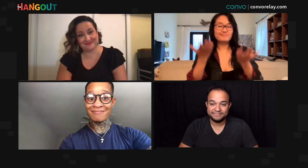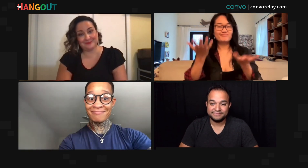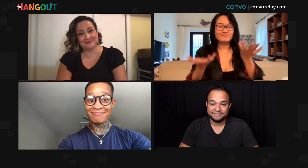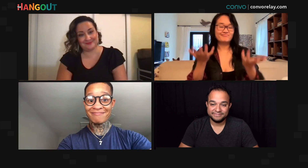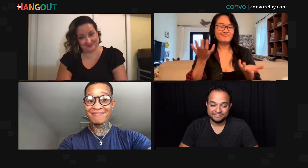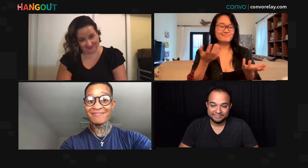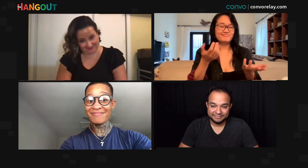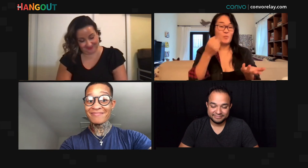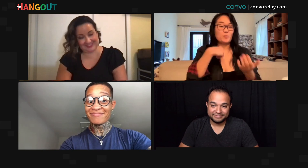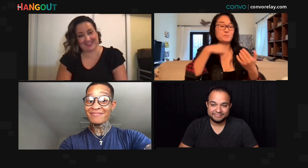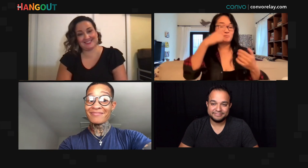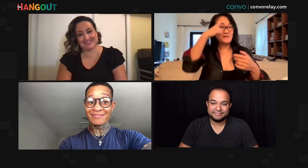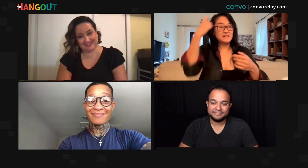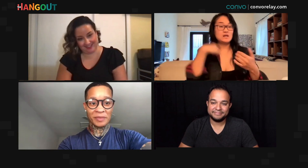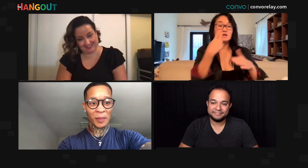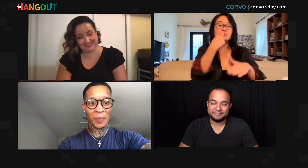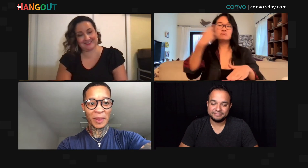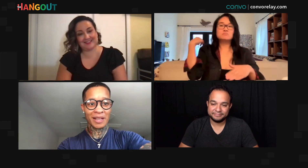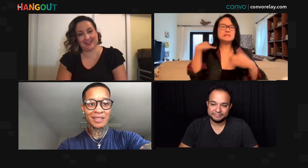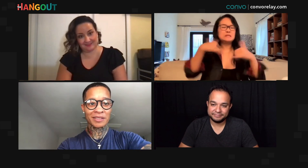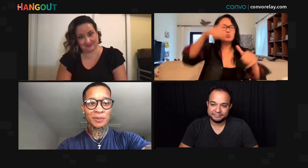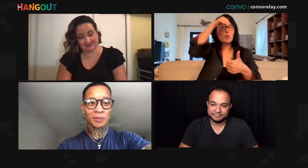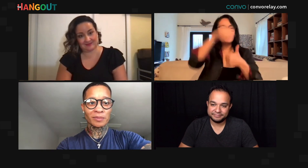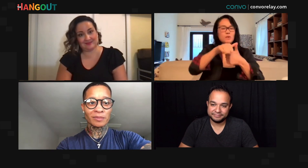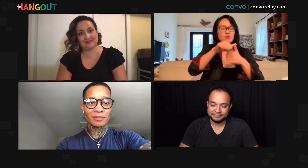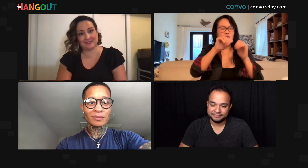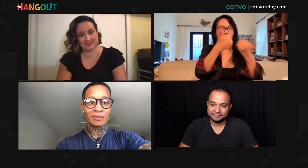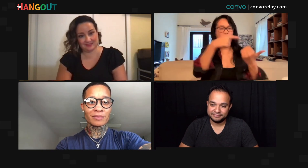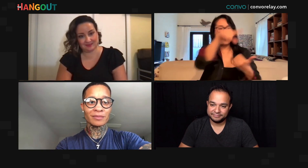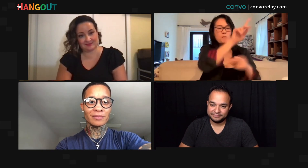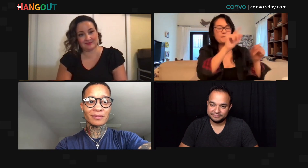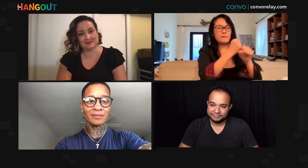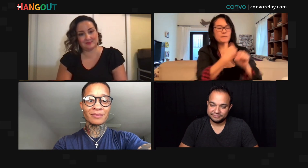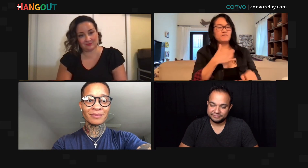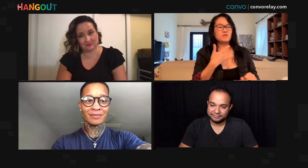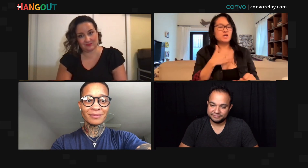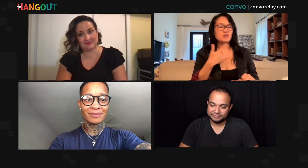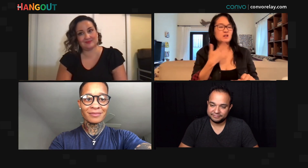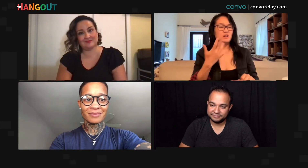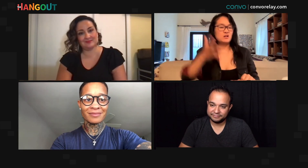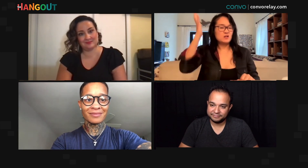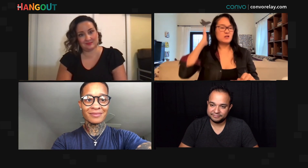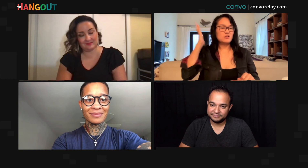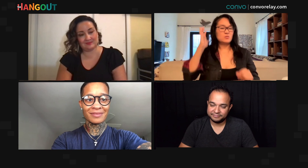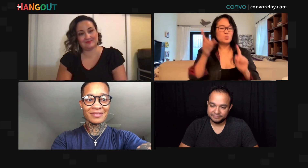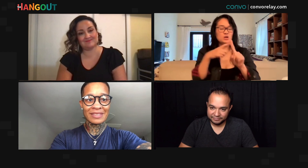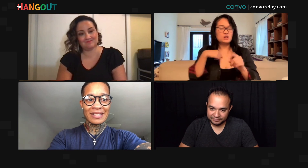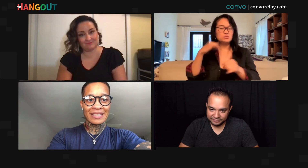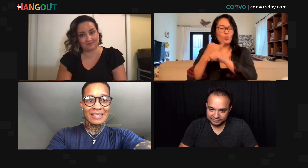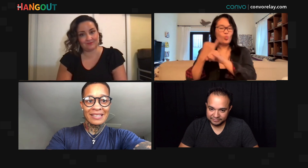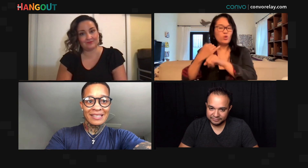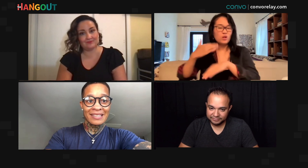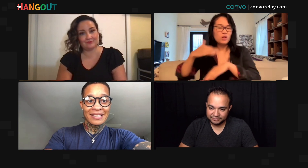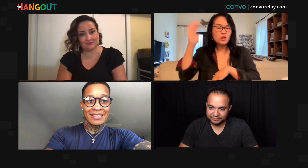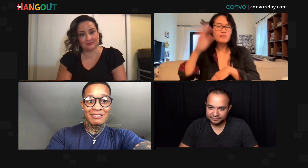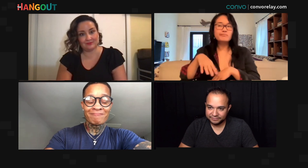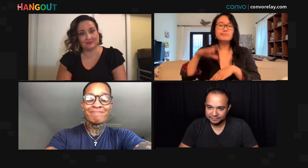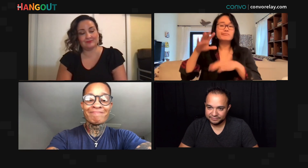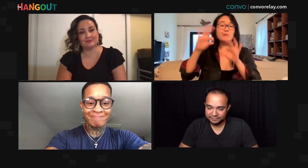If it's a yes. bad way that they make you feel, or if it's a positive way, I'll always remember how people made me feel back in